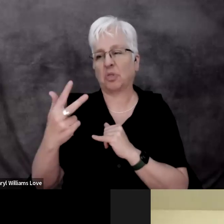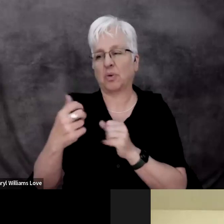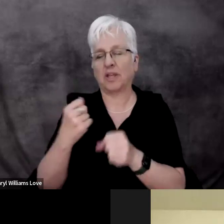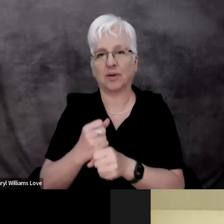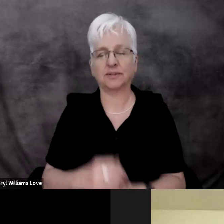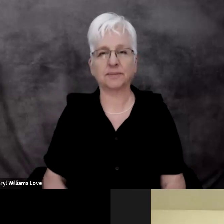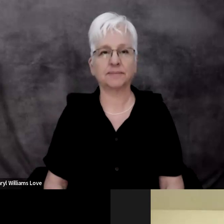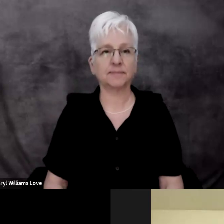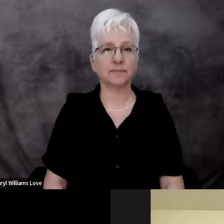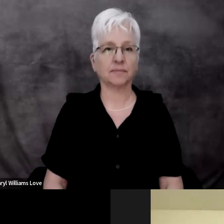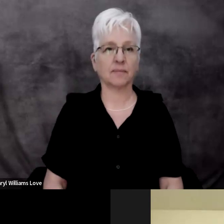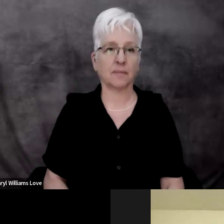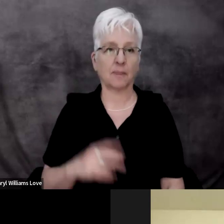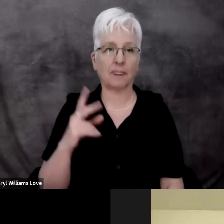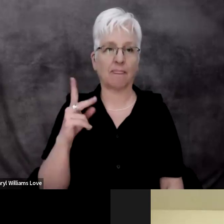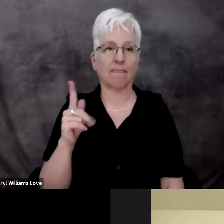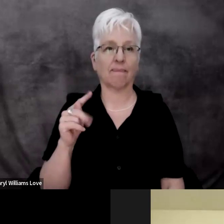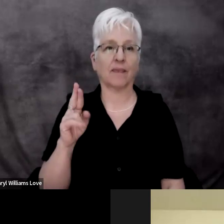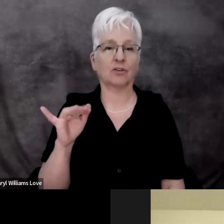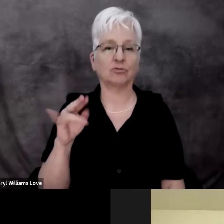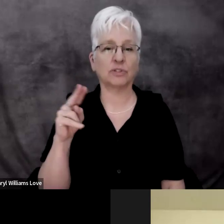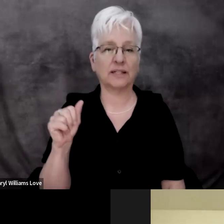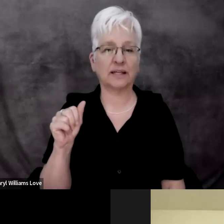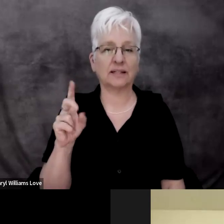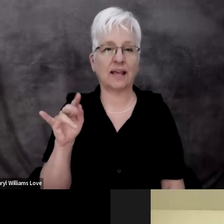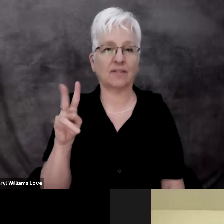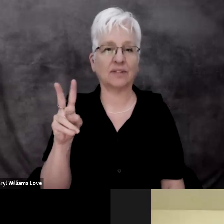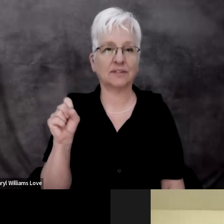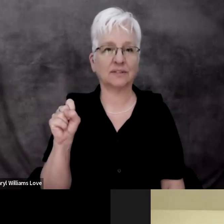Hello, Katrina Davis. I'm sorry.